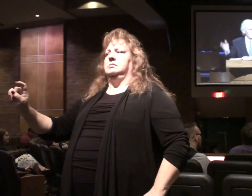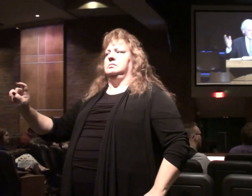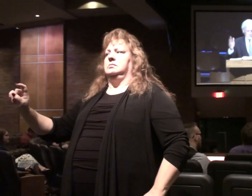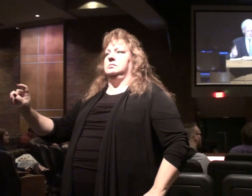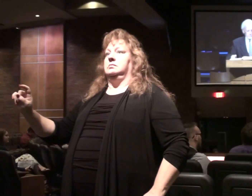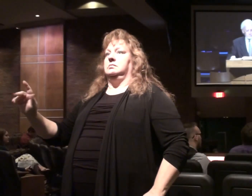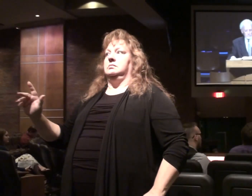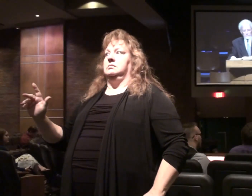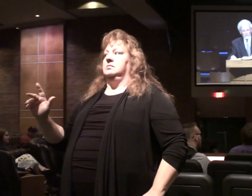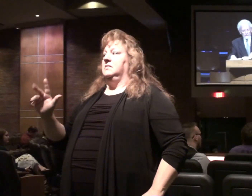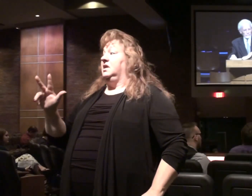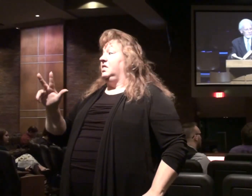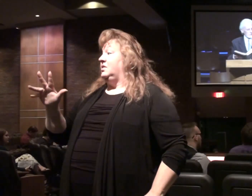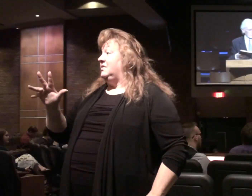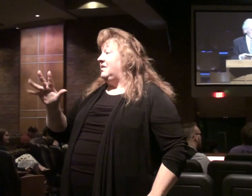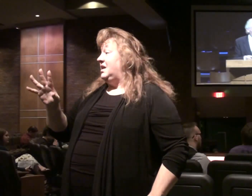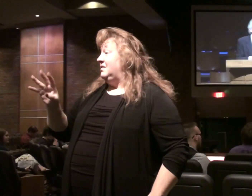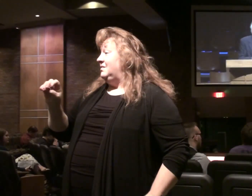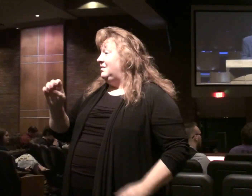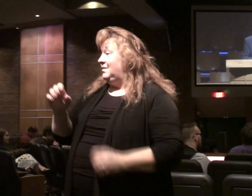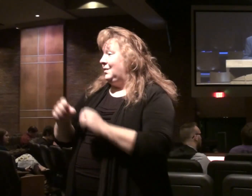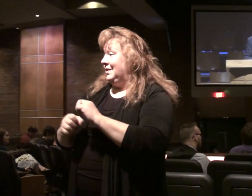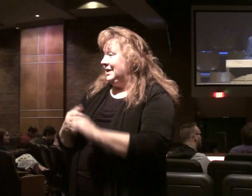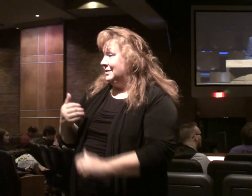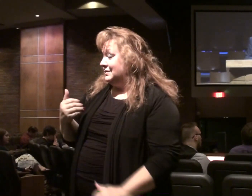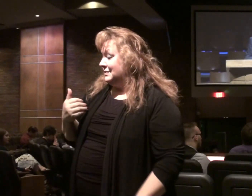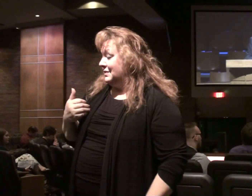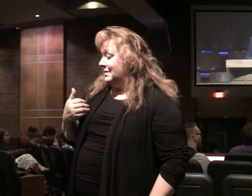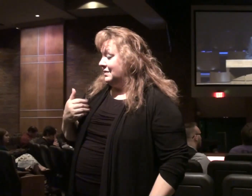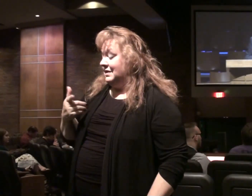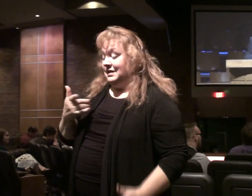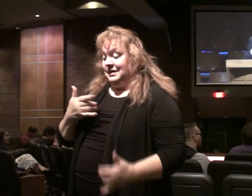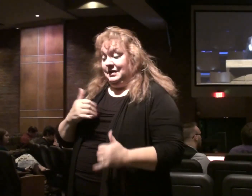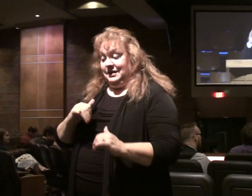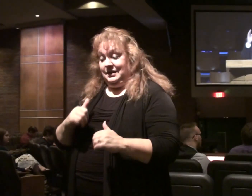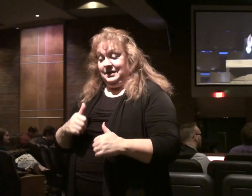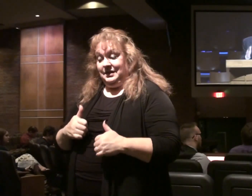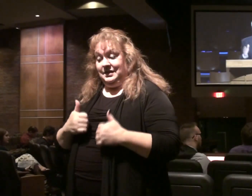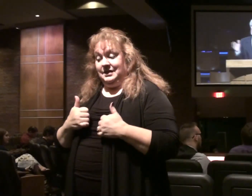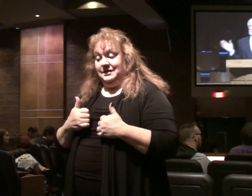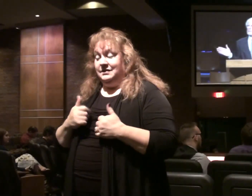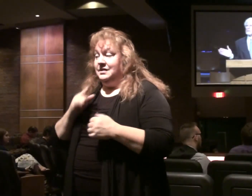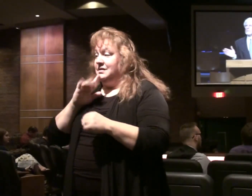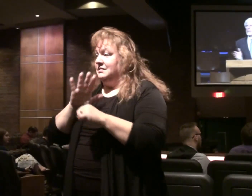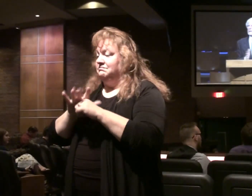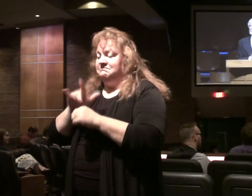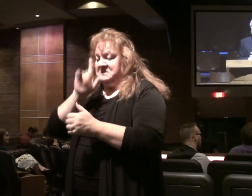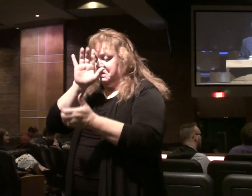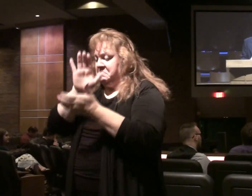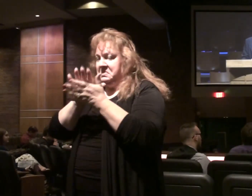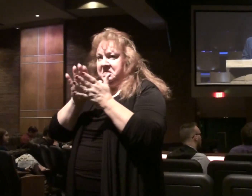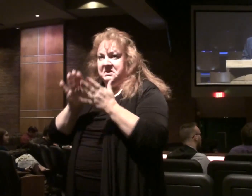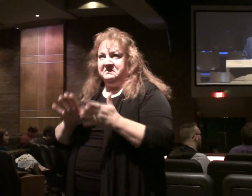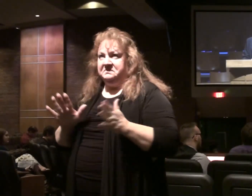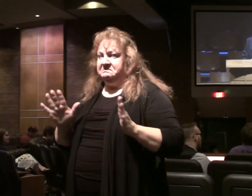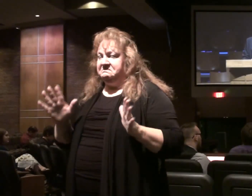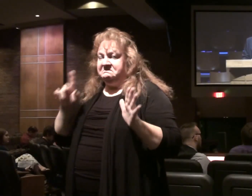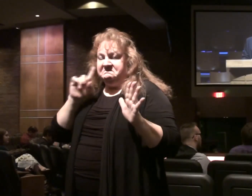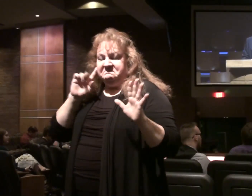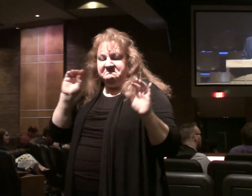That was 35, 40 years ago. To this day, he lives as a committed unbeliever, not open to hear